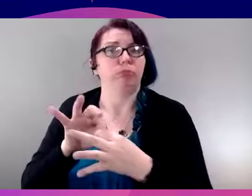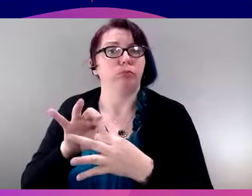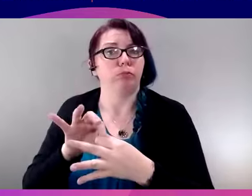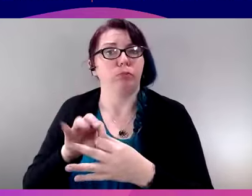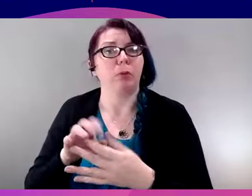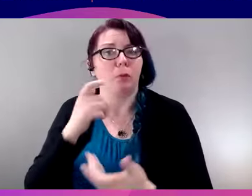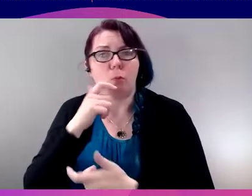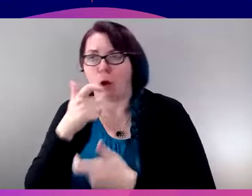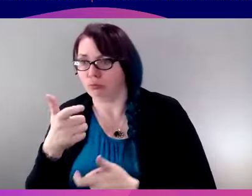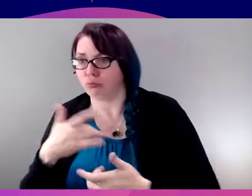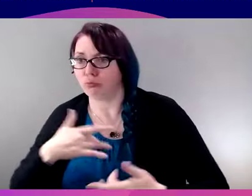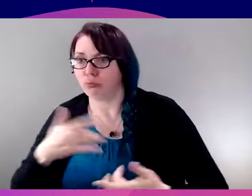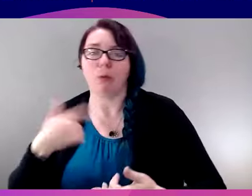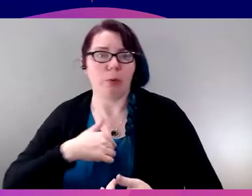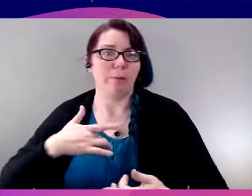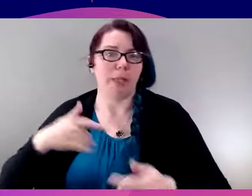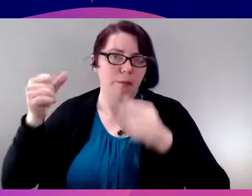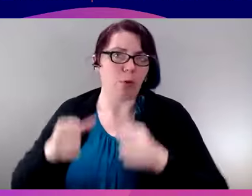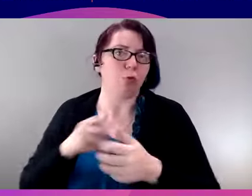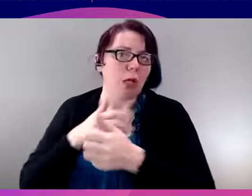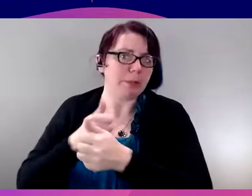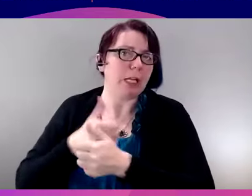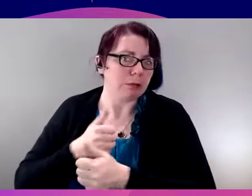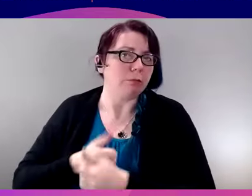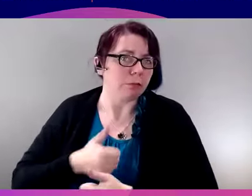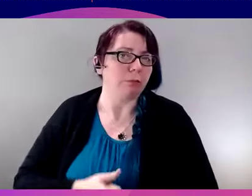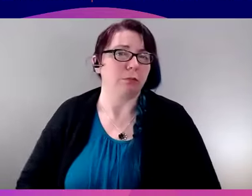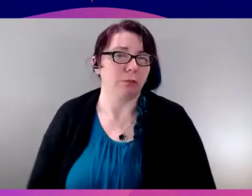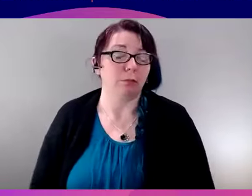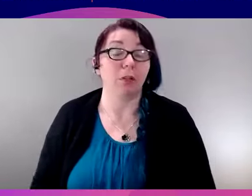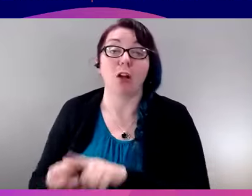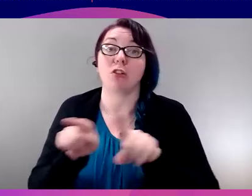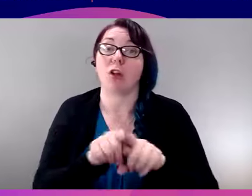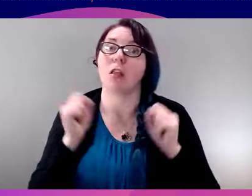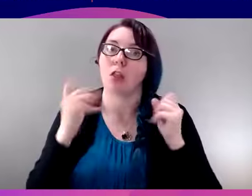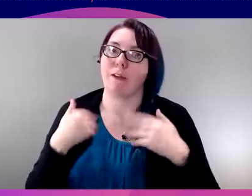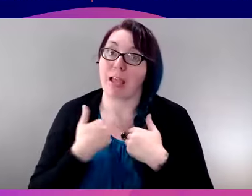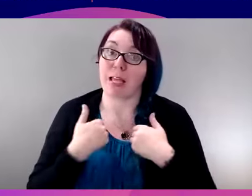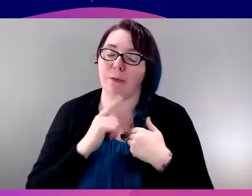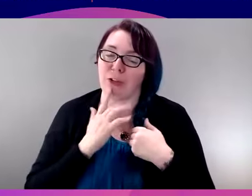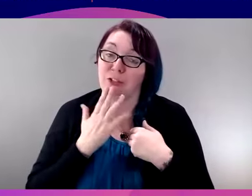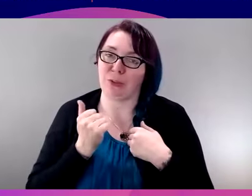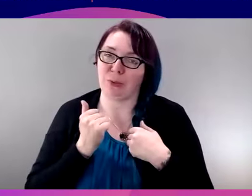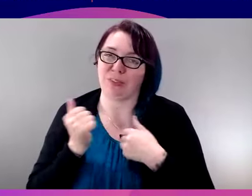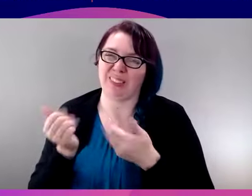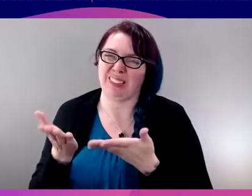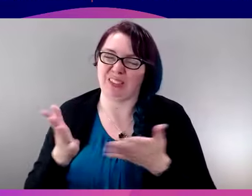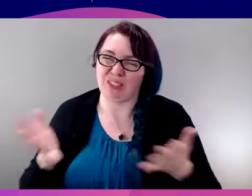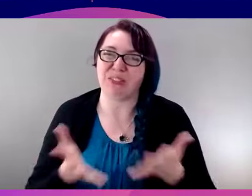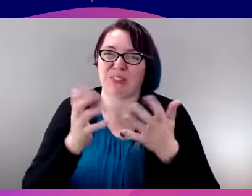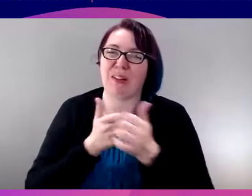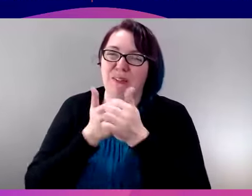as the incredible work Humane Canada is doing. Also, we feature a lot of cute animal content, so we highly encourage you to follow